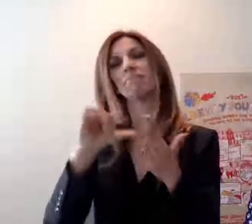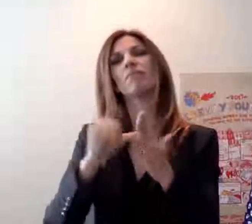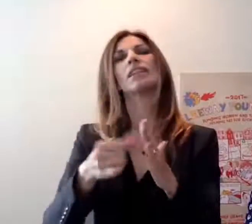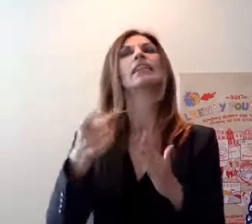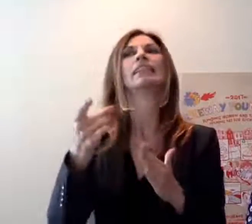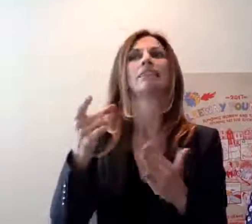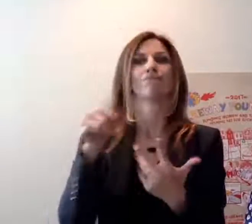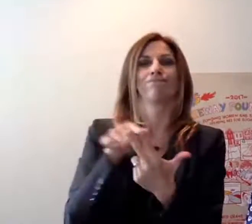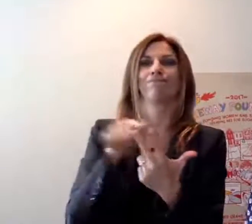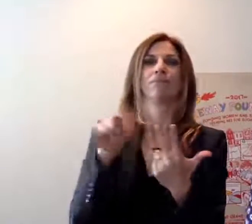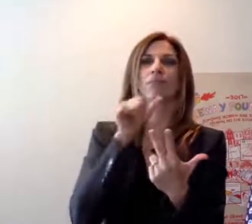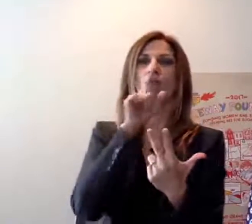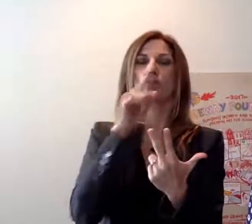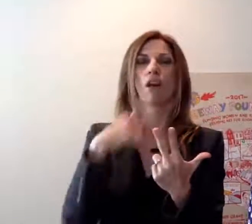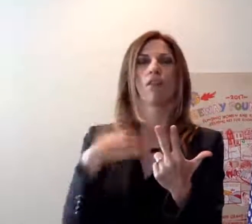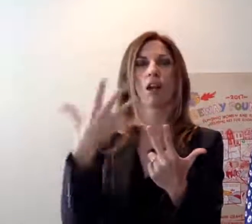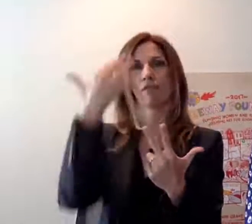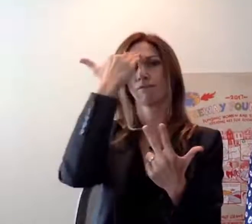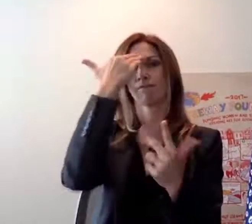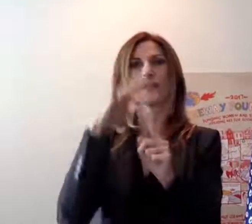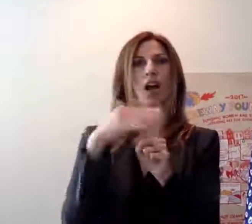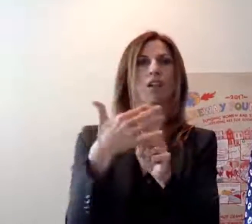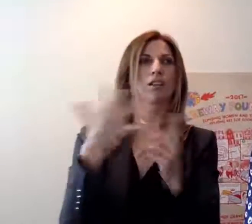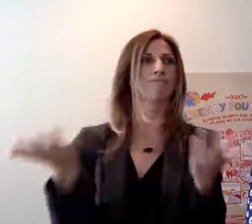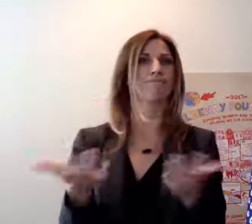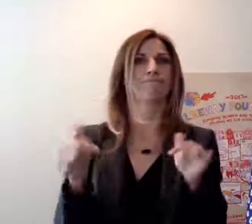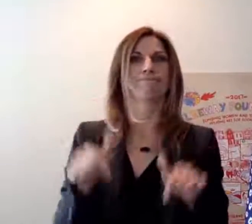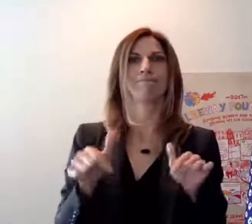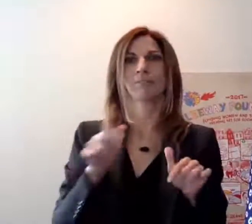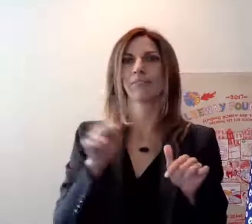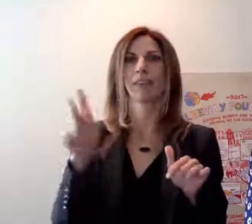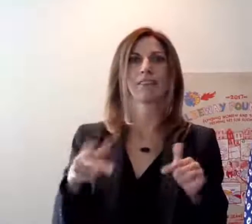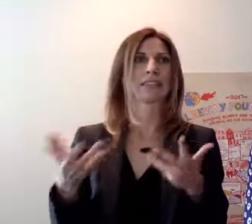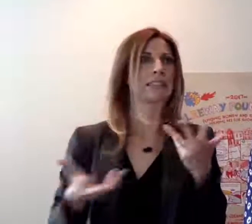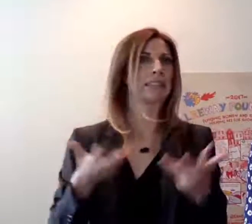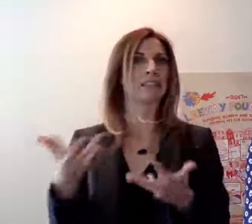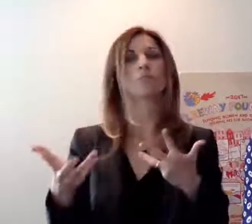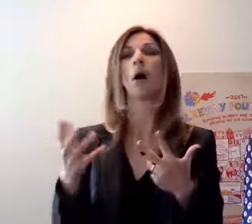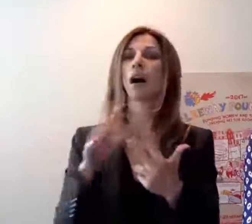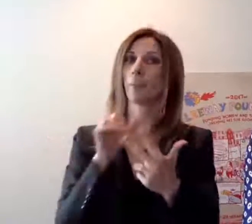not have as much context for the